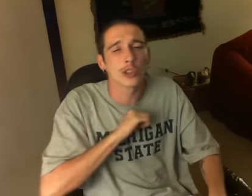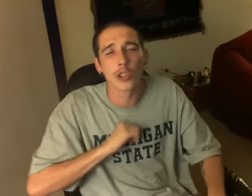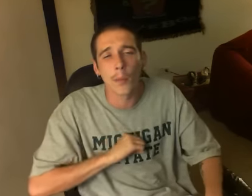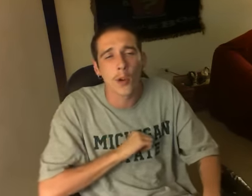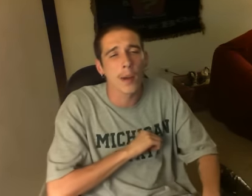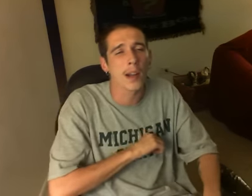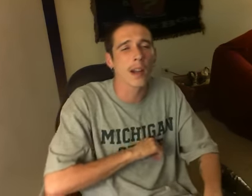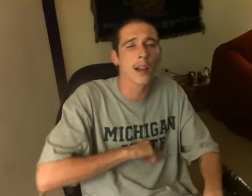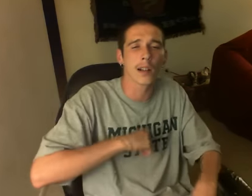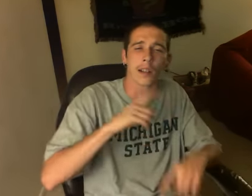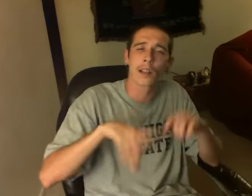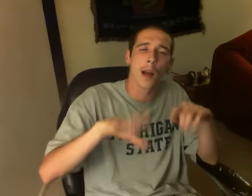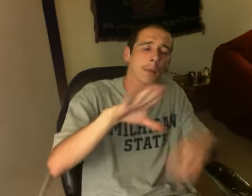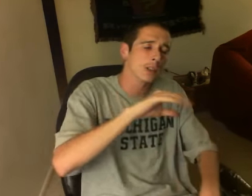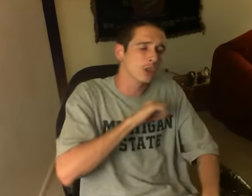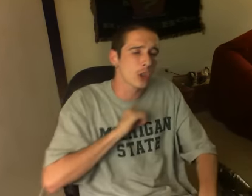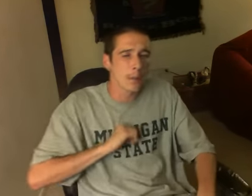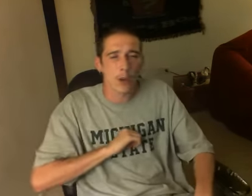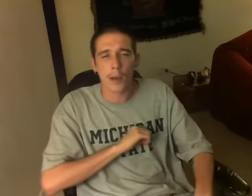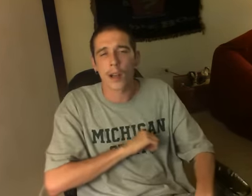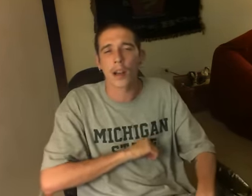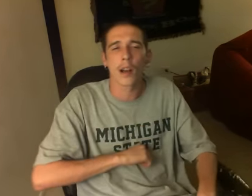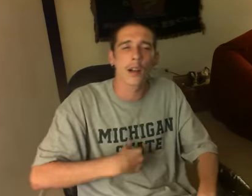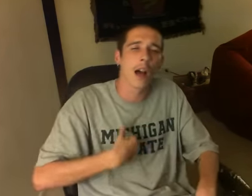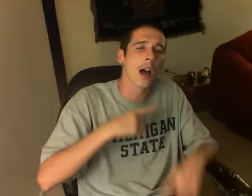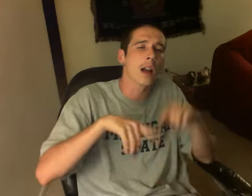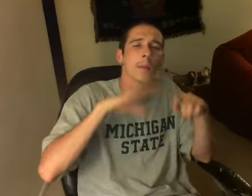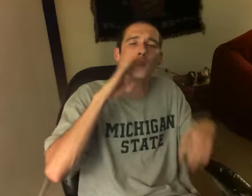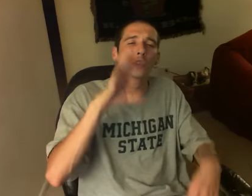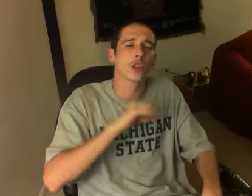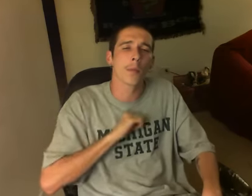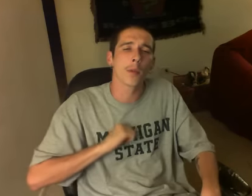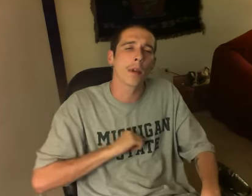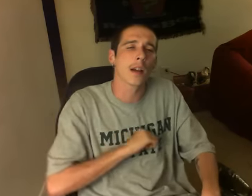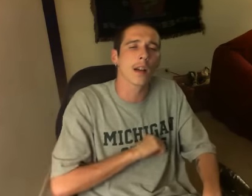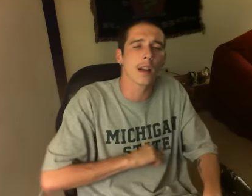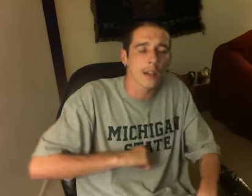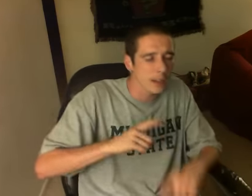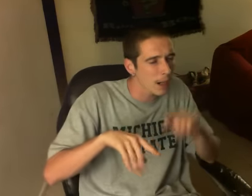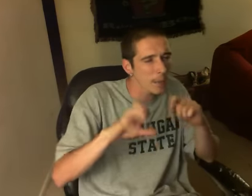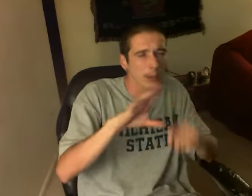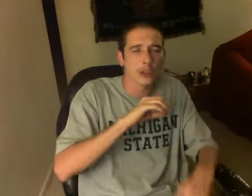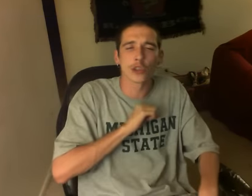Superman. Can't be your Superman. Can't be your Superman. I can't be your Superman.